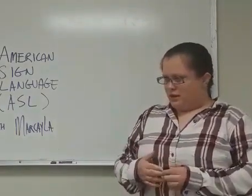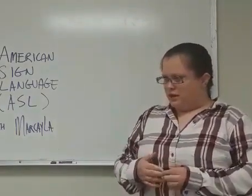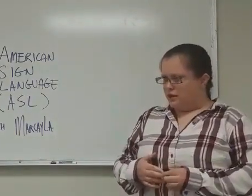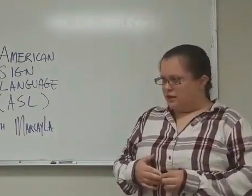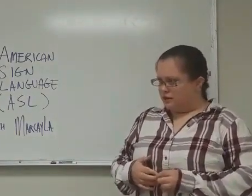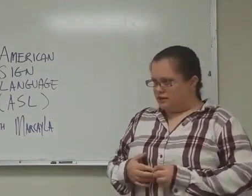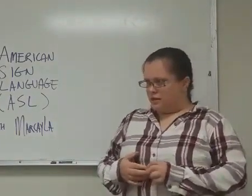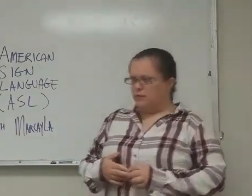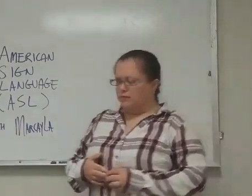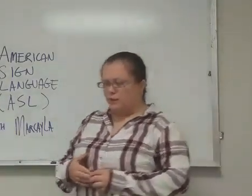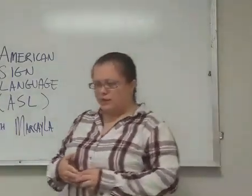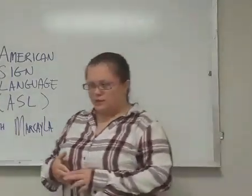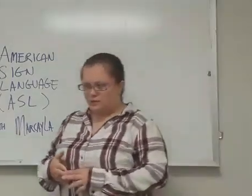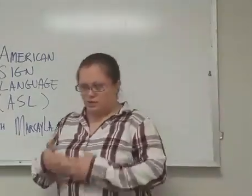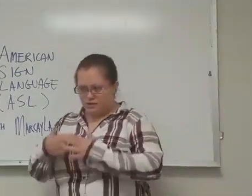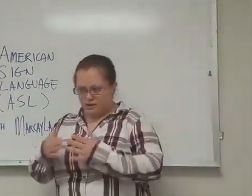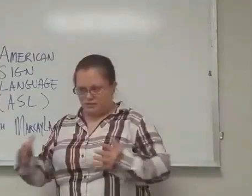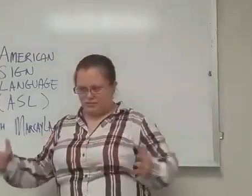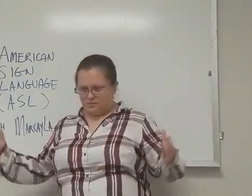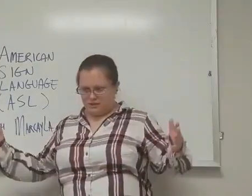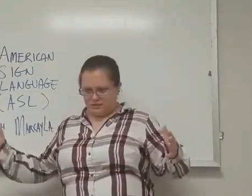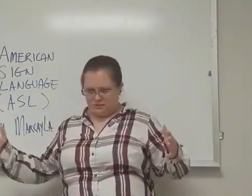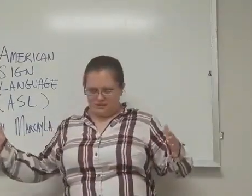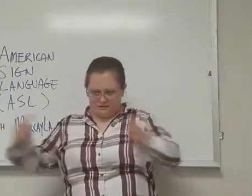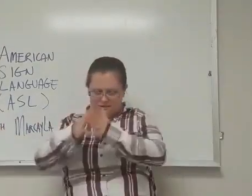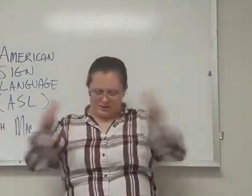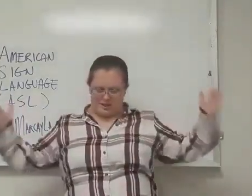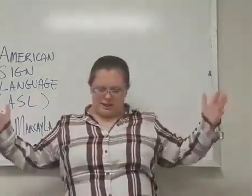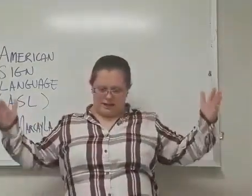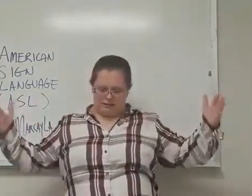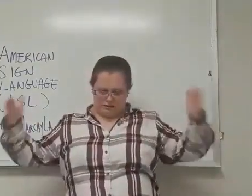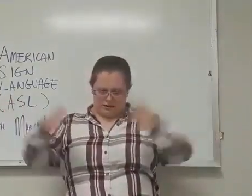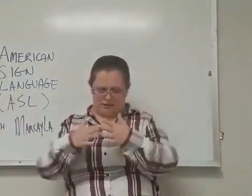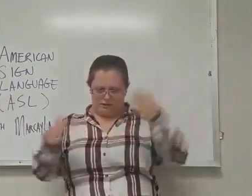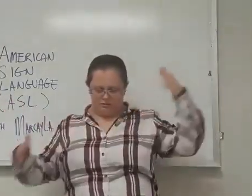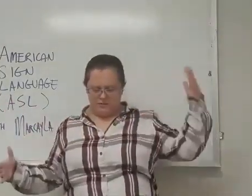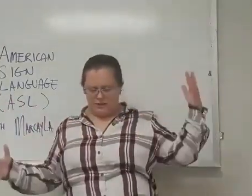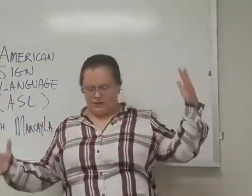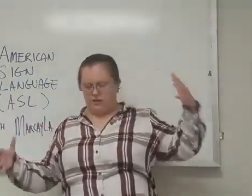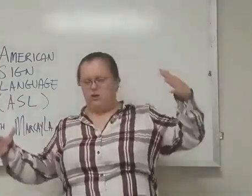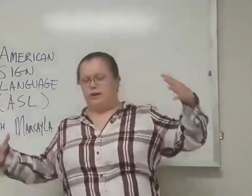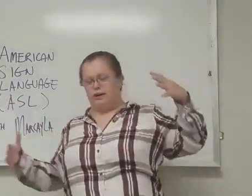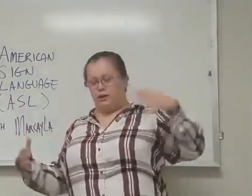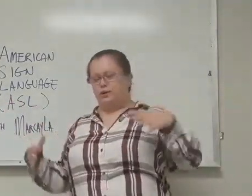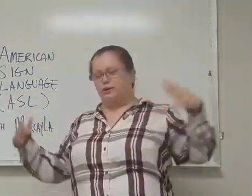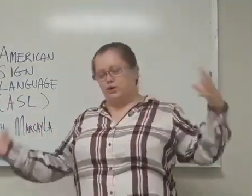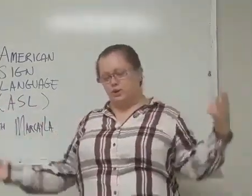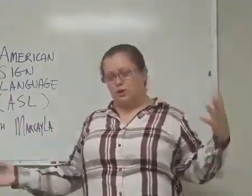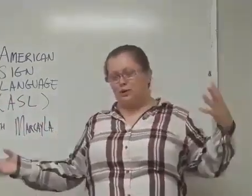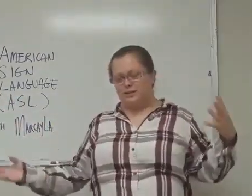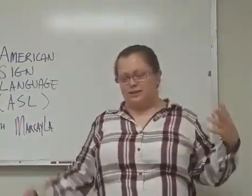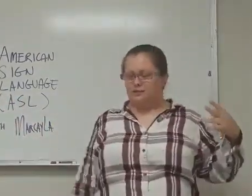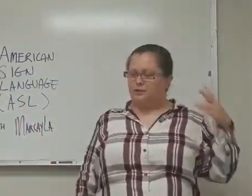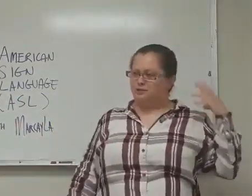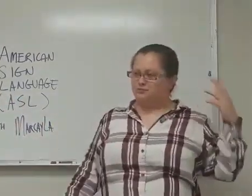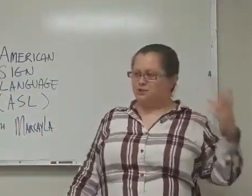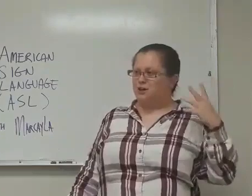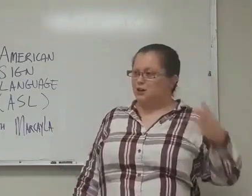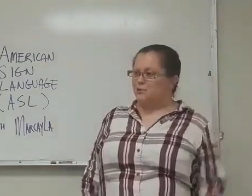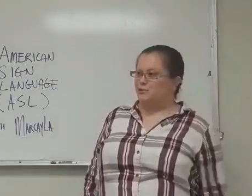and nothing's coming to mind, so I'll just kind of say it like the long way. I know that there's a shorter way to say it, but it's not coming to mind